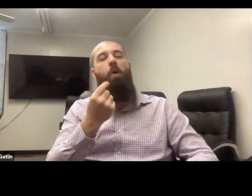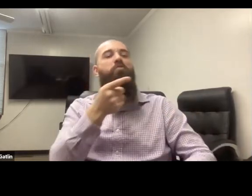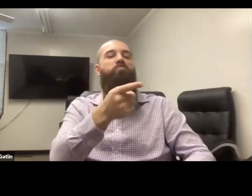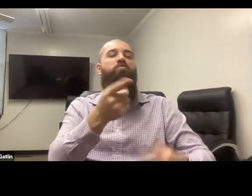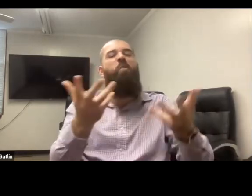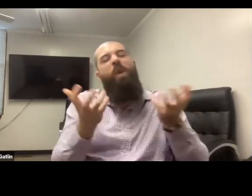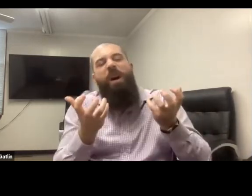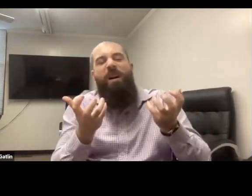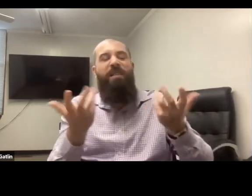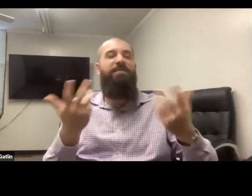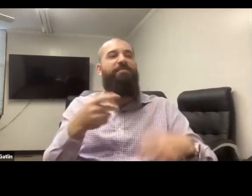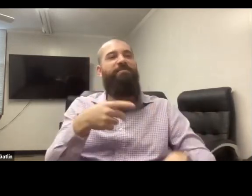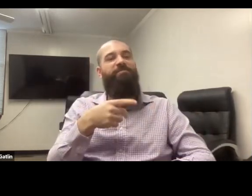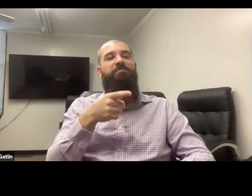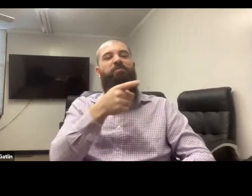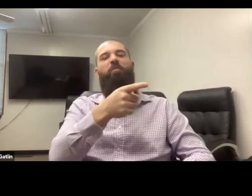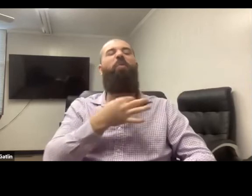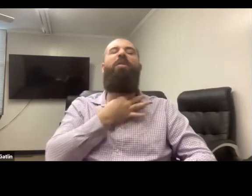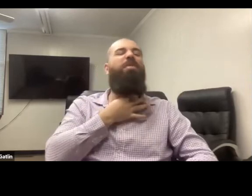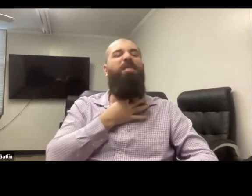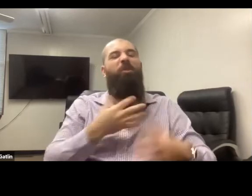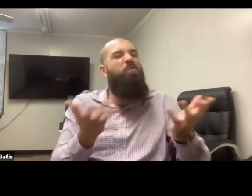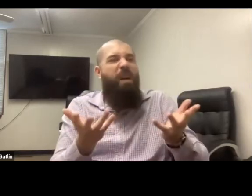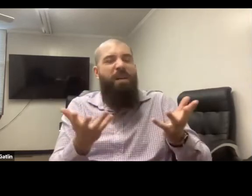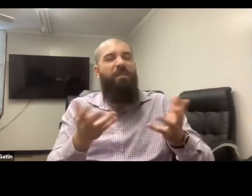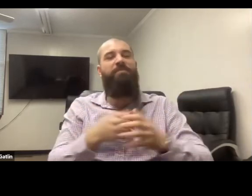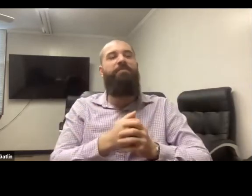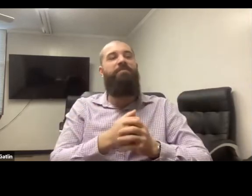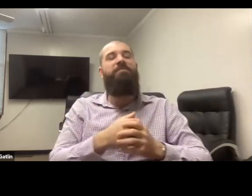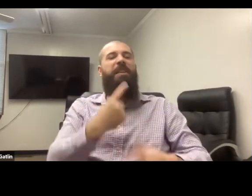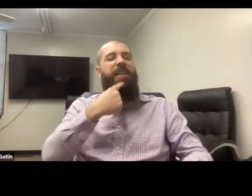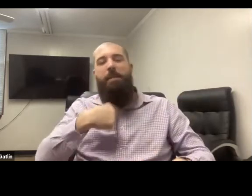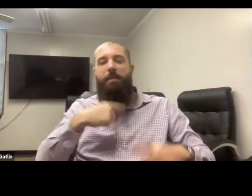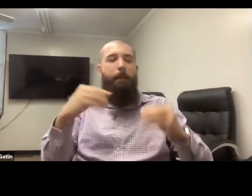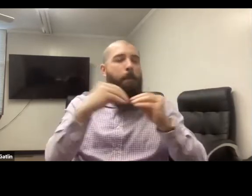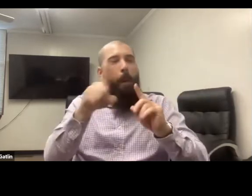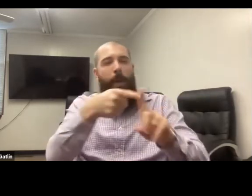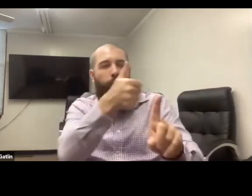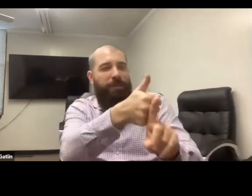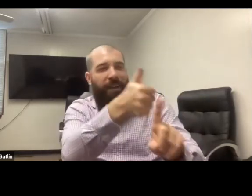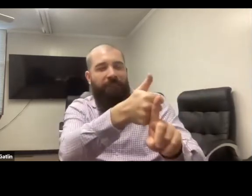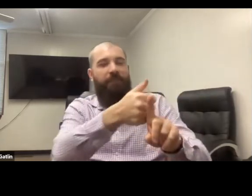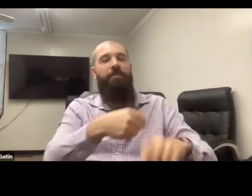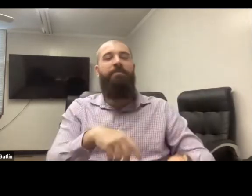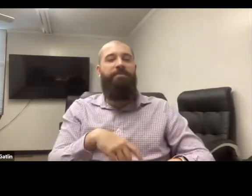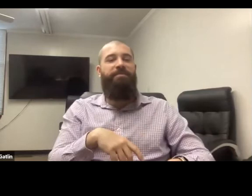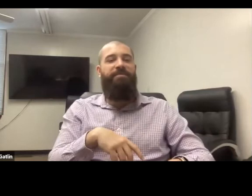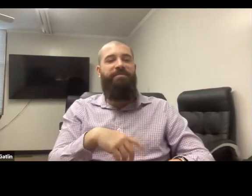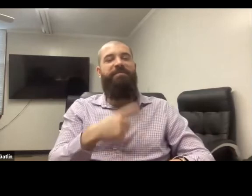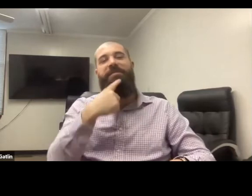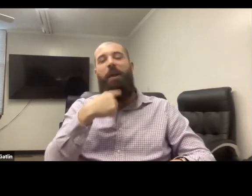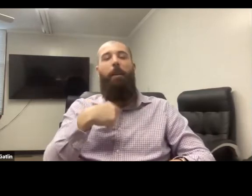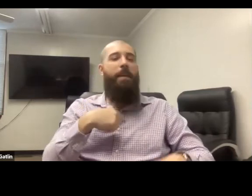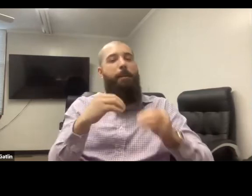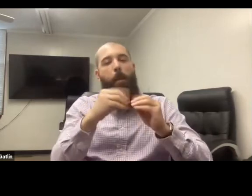what do you struggle with? What would you want? You know, I want to know more about them. You know,